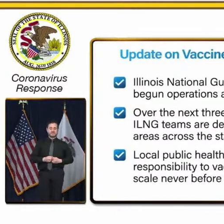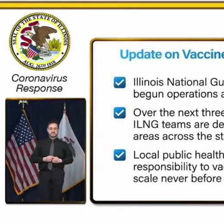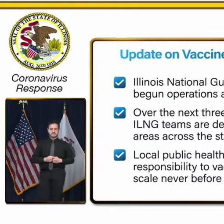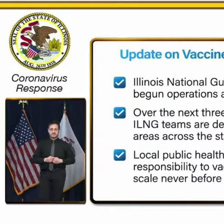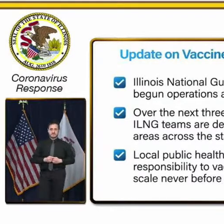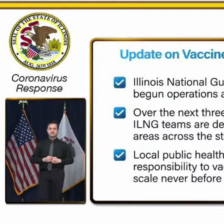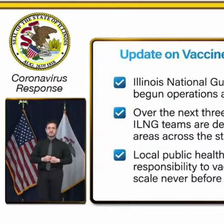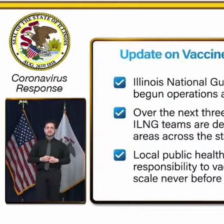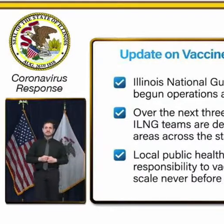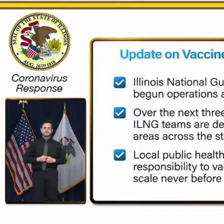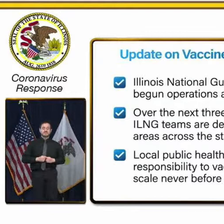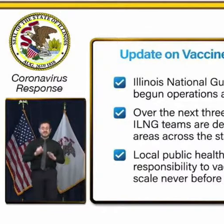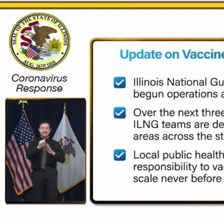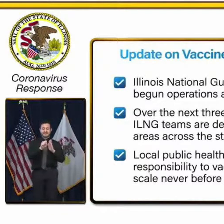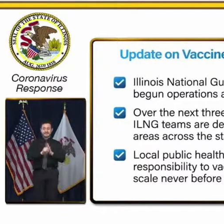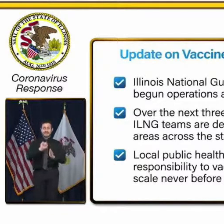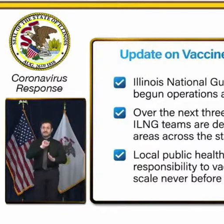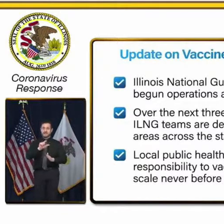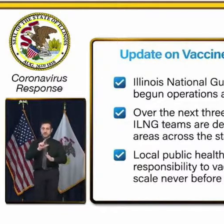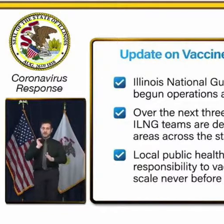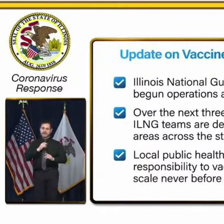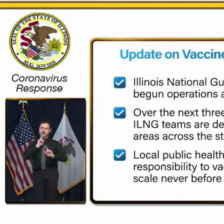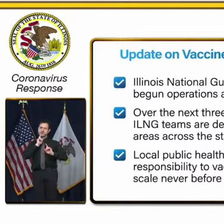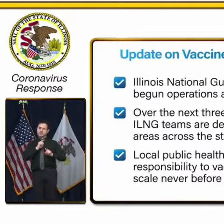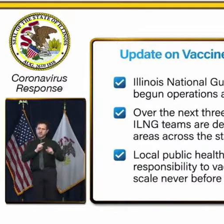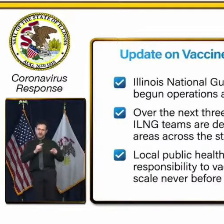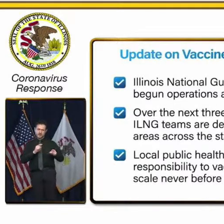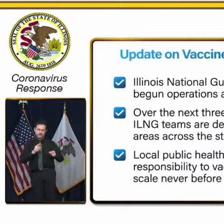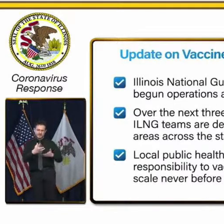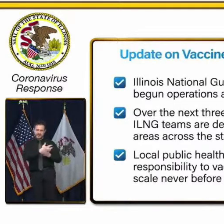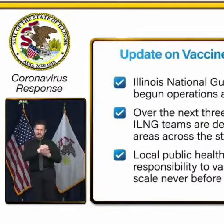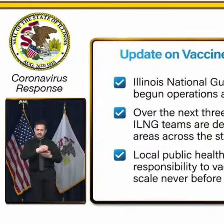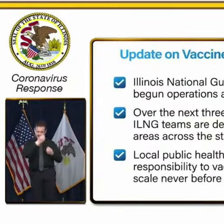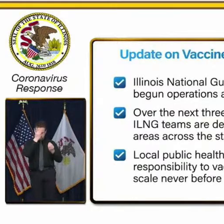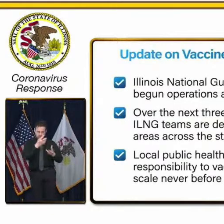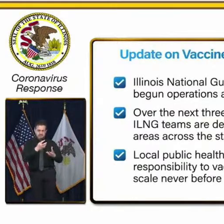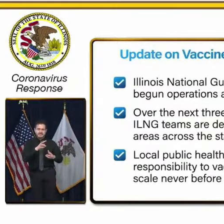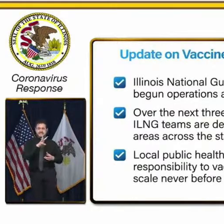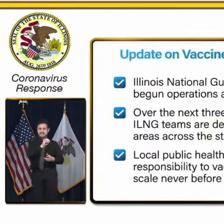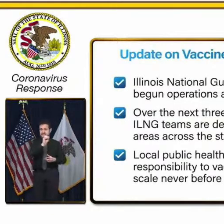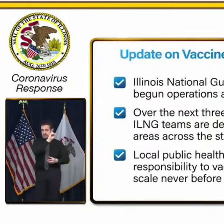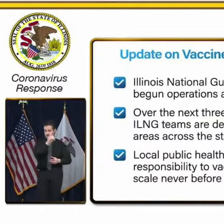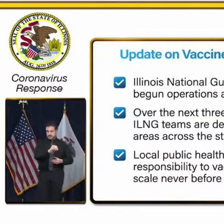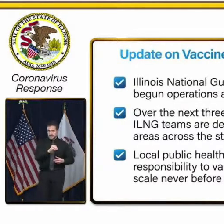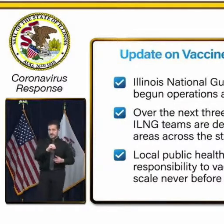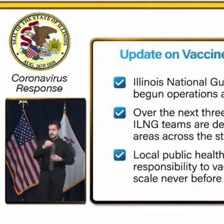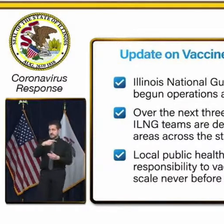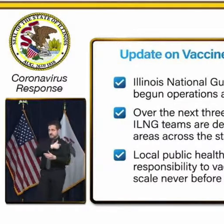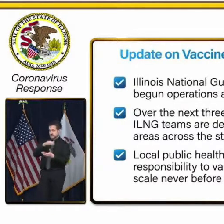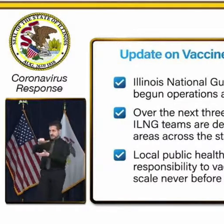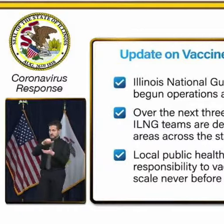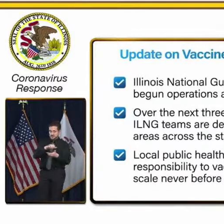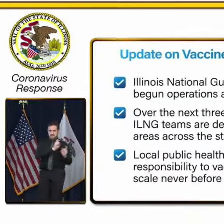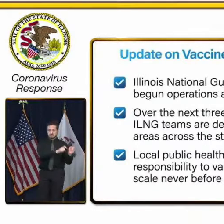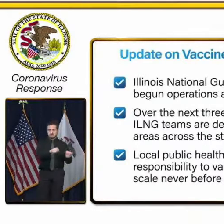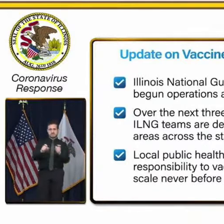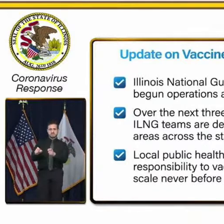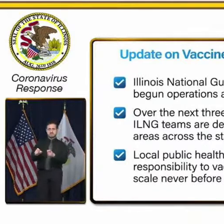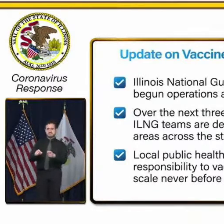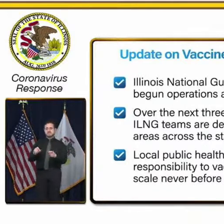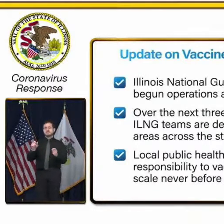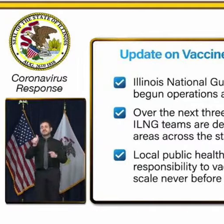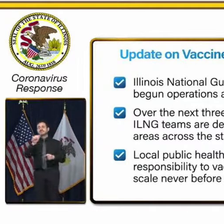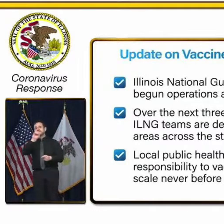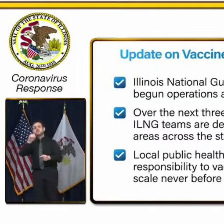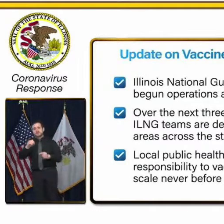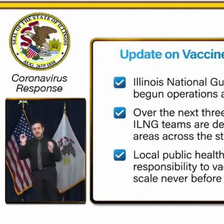Illinois, over 60% have been reported administered, and another 10% have likely been administered but